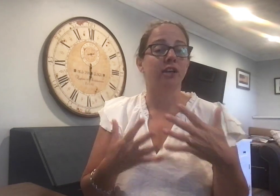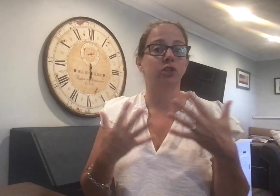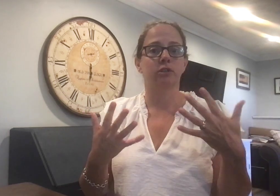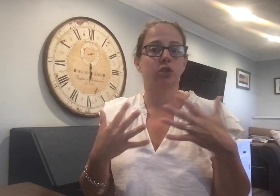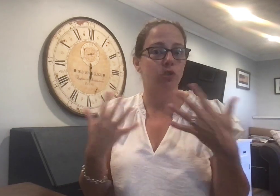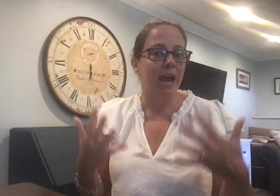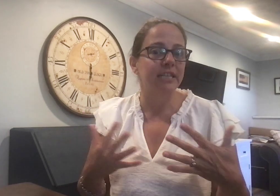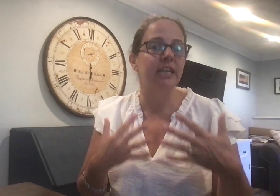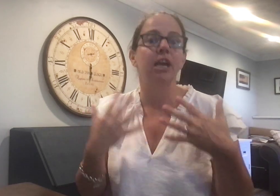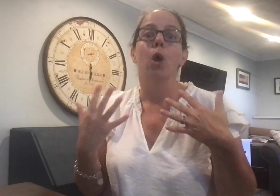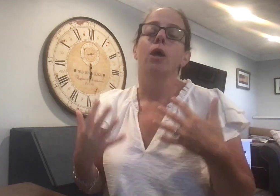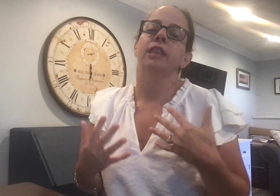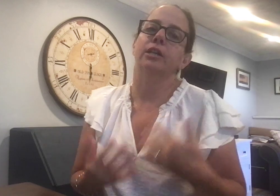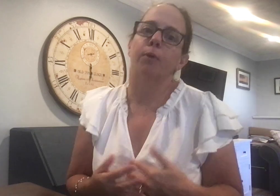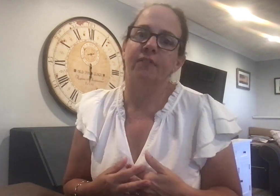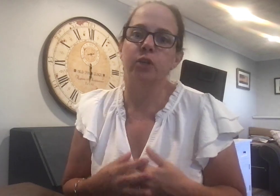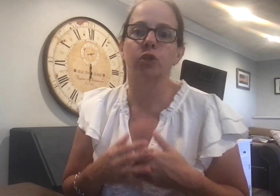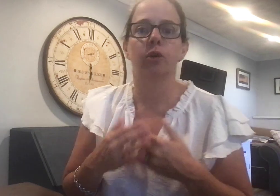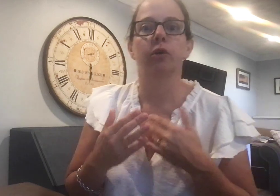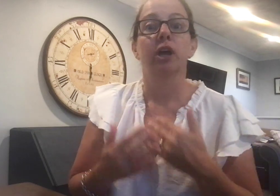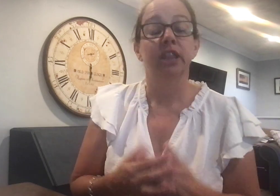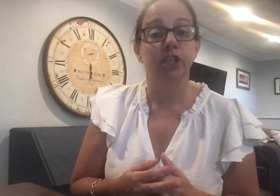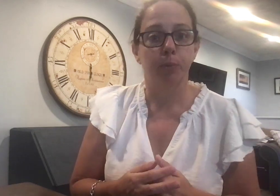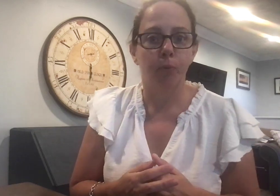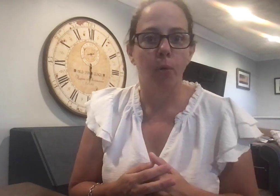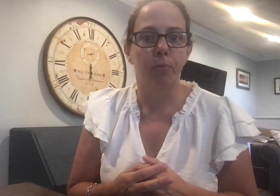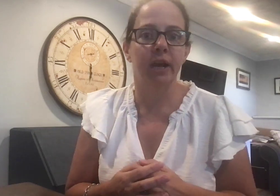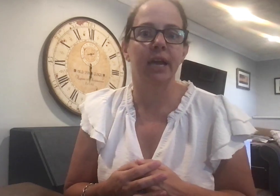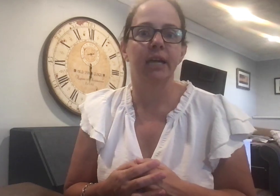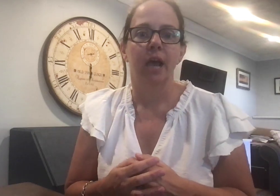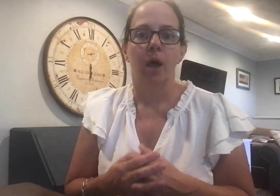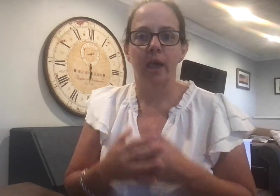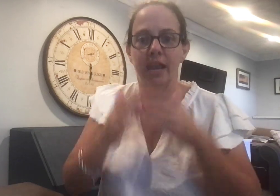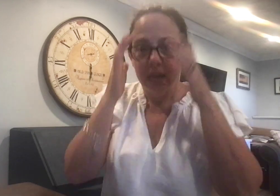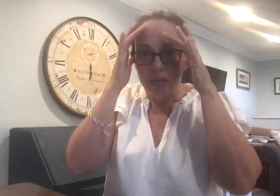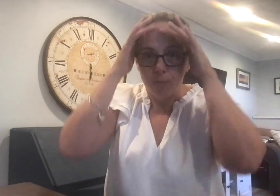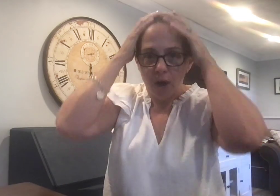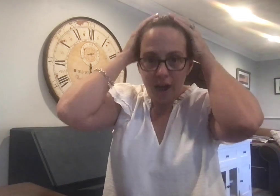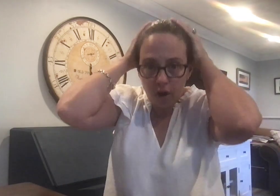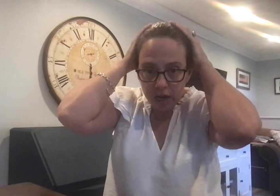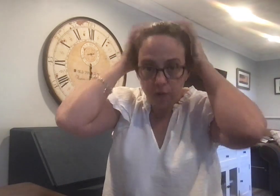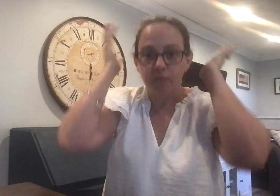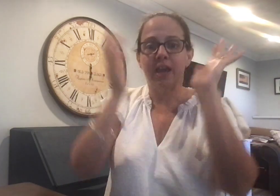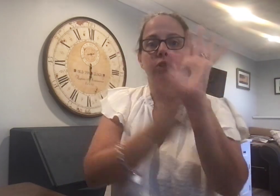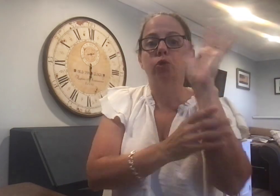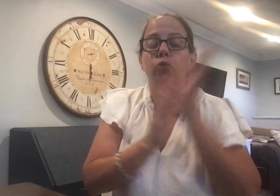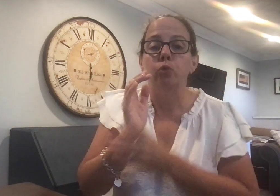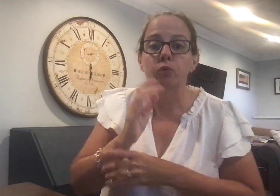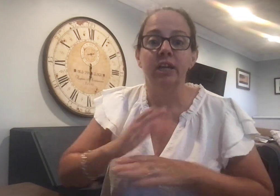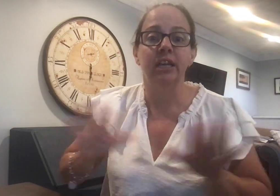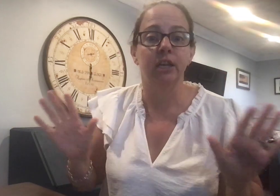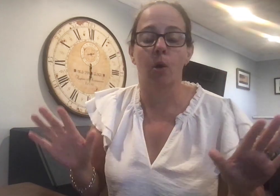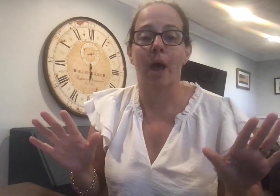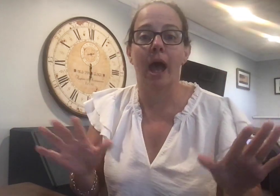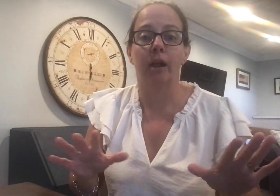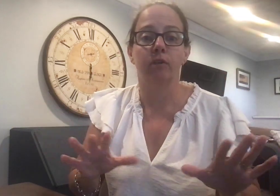not distracting. That's professional. That's appropriate. Okay, keep your hair out of your face, jewelry, out of your